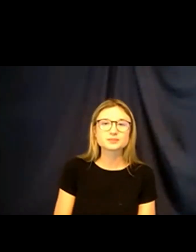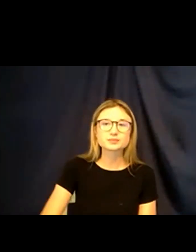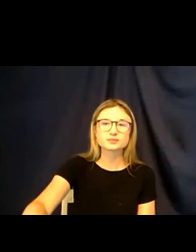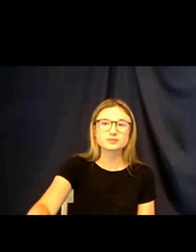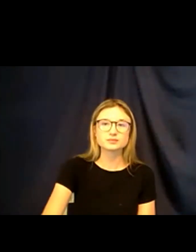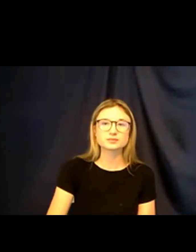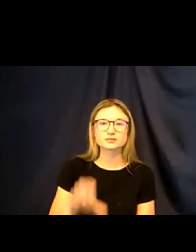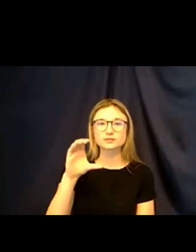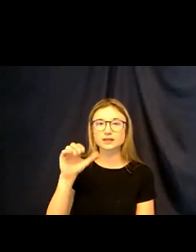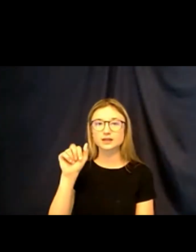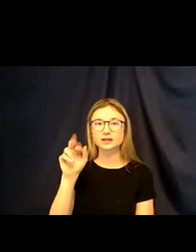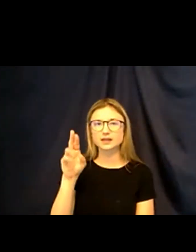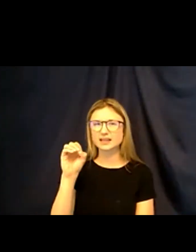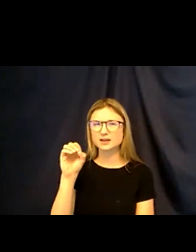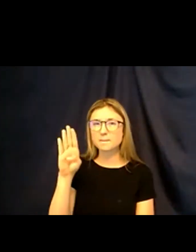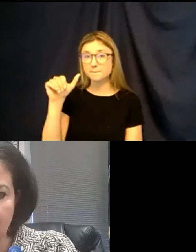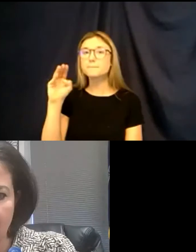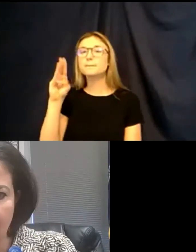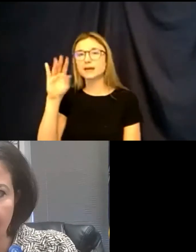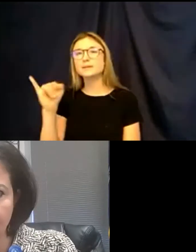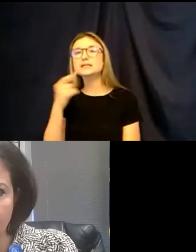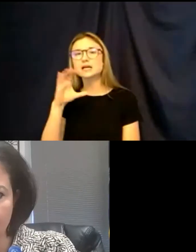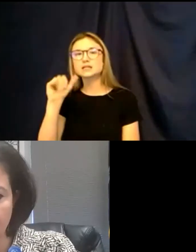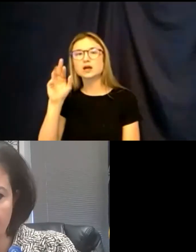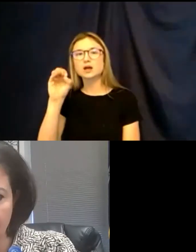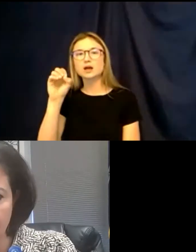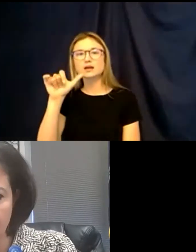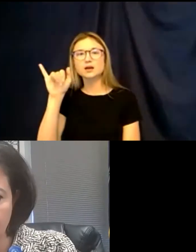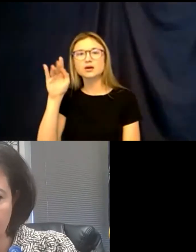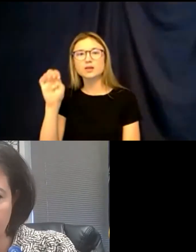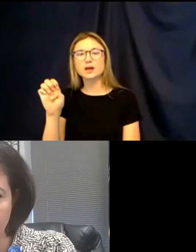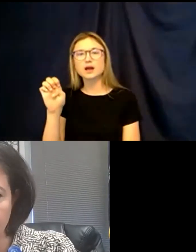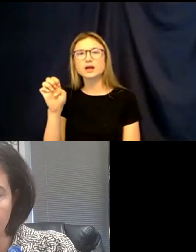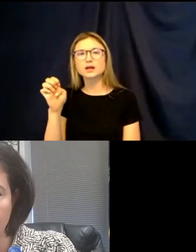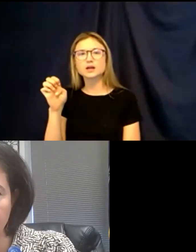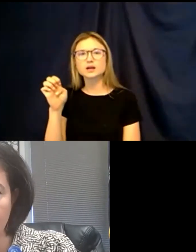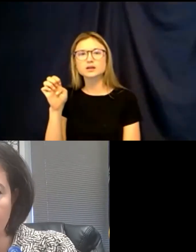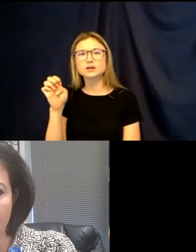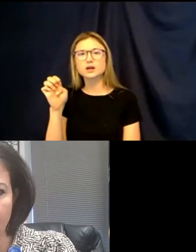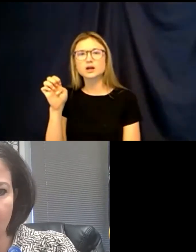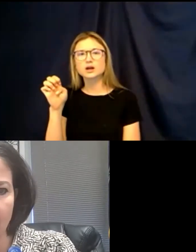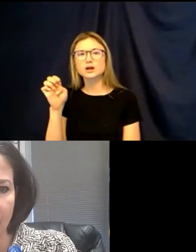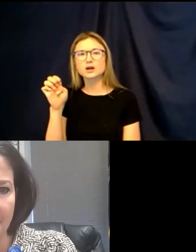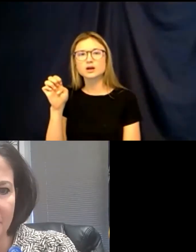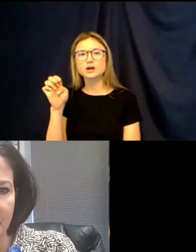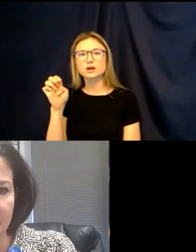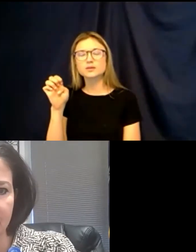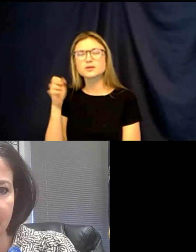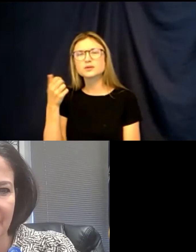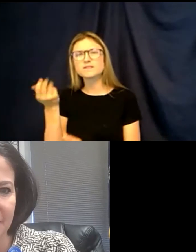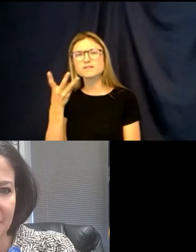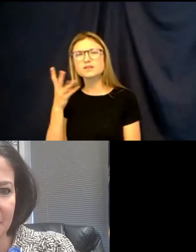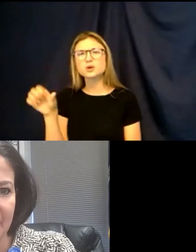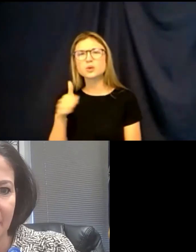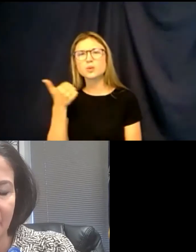Caroline, there was a couple of other bills I wanted to highlight if no one else had any other bills, just wanted to talk about.